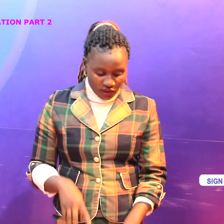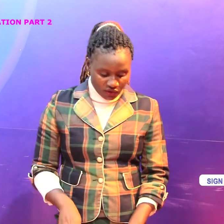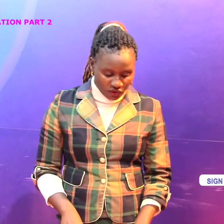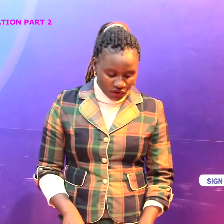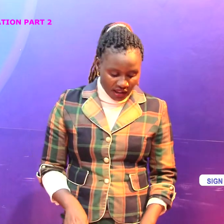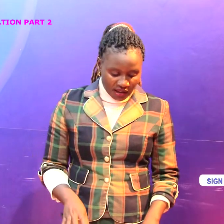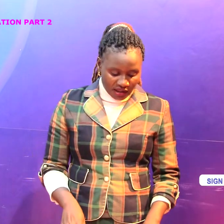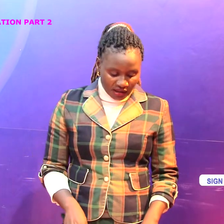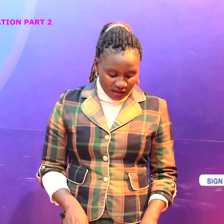So